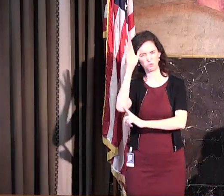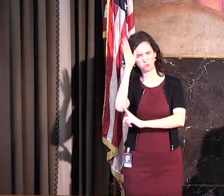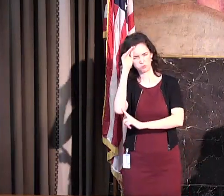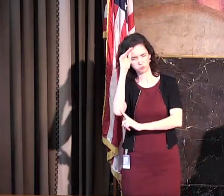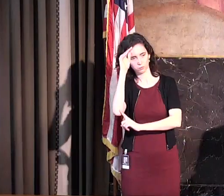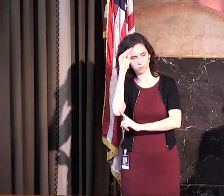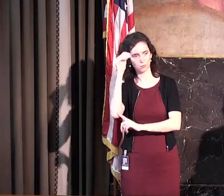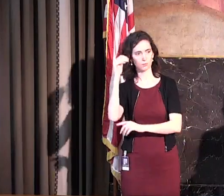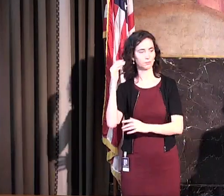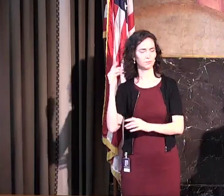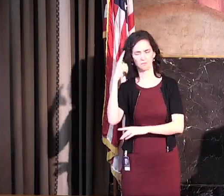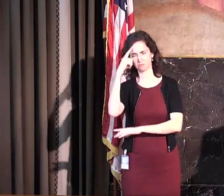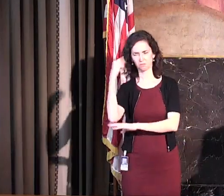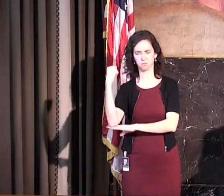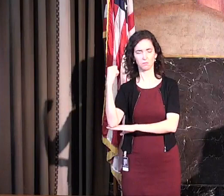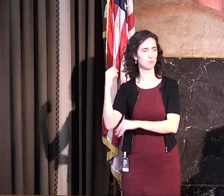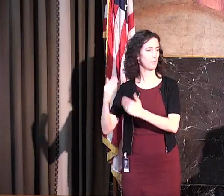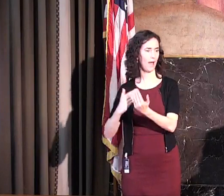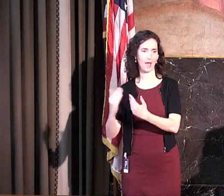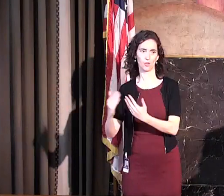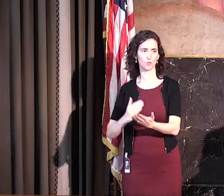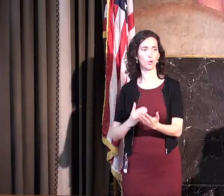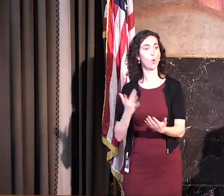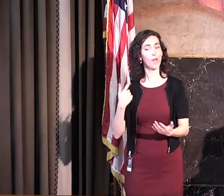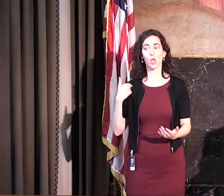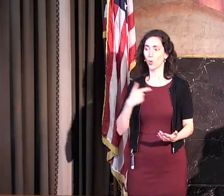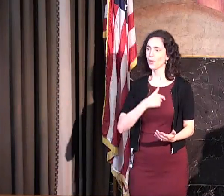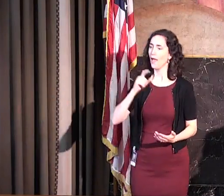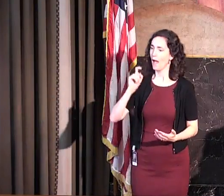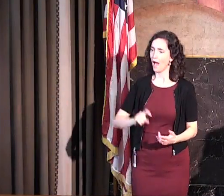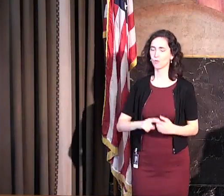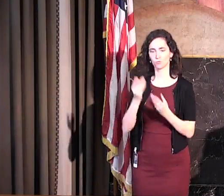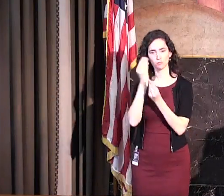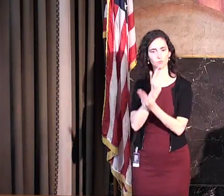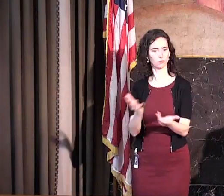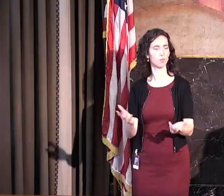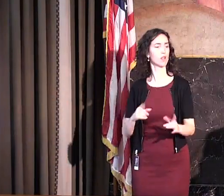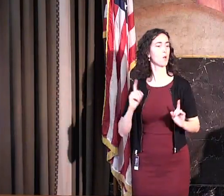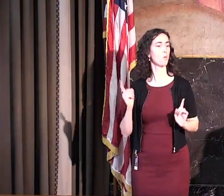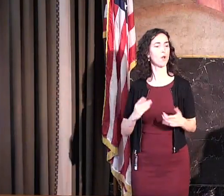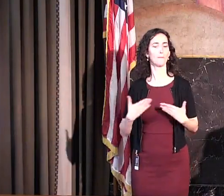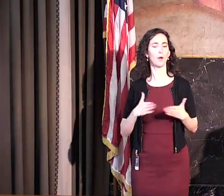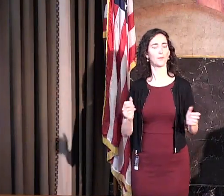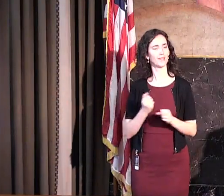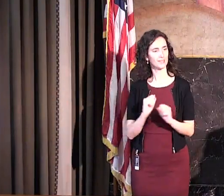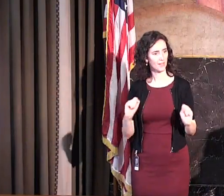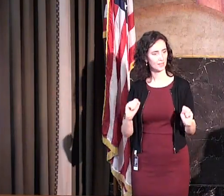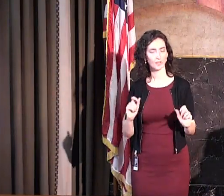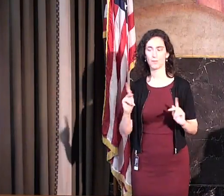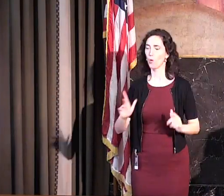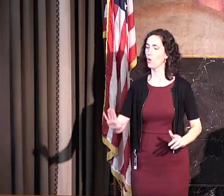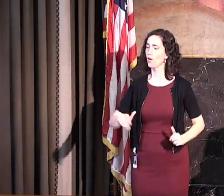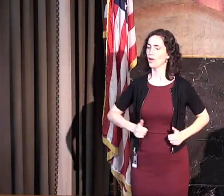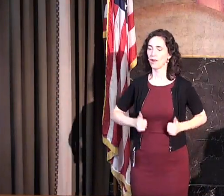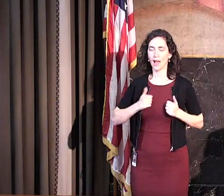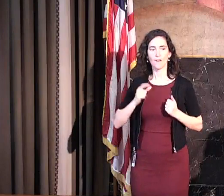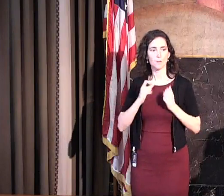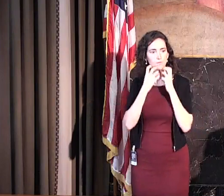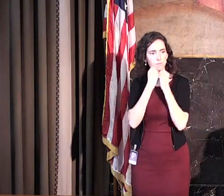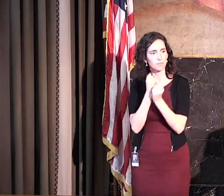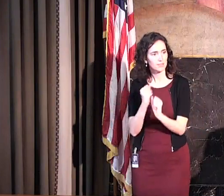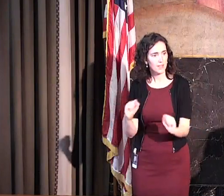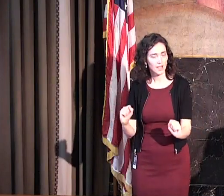seem, because I think we have to do this. This is about public safety. This is about saving lives. And there's nothing more